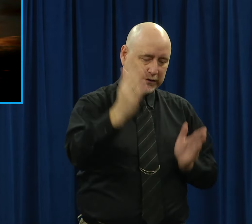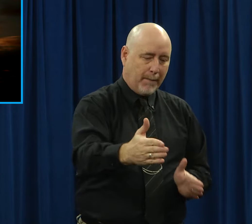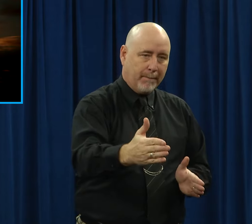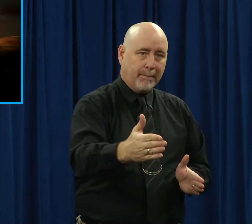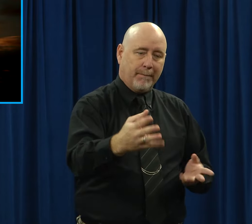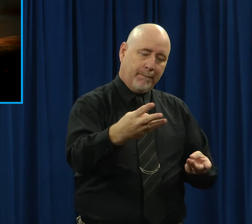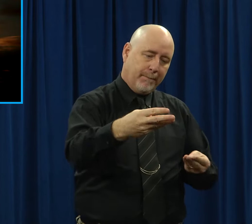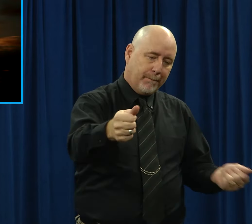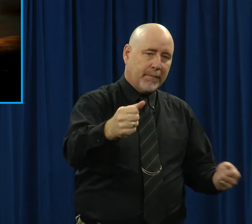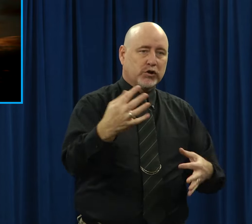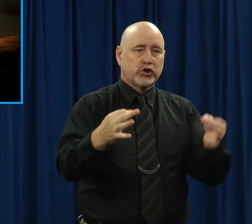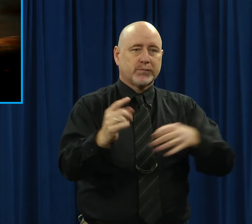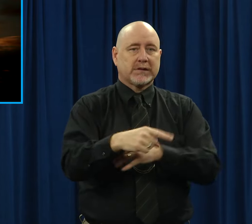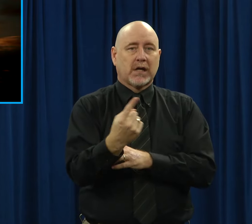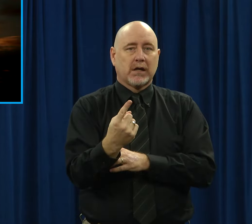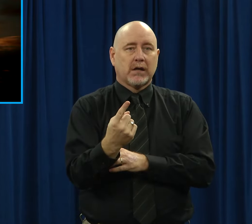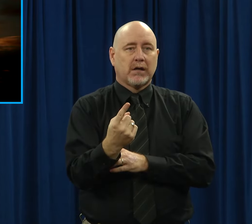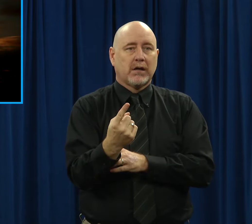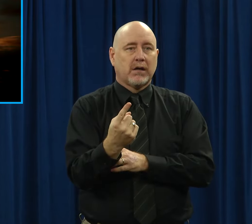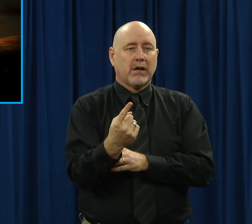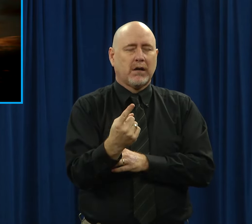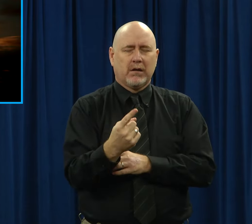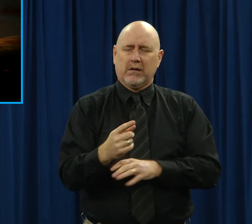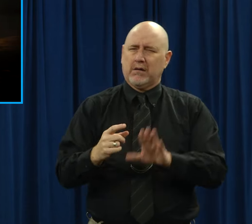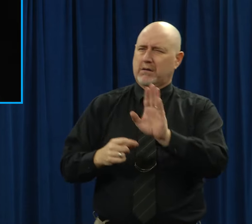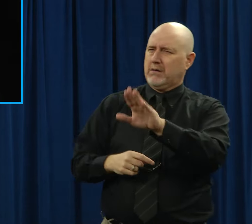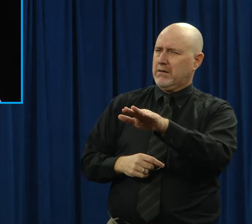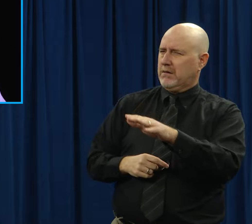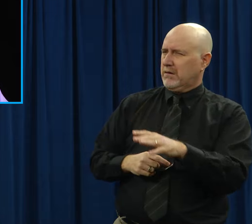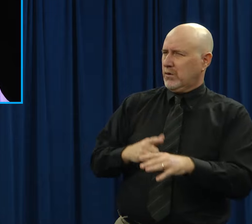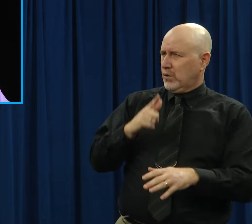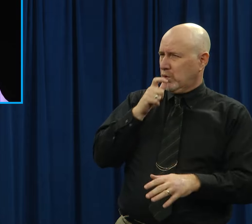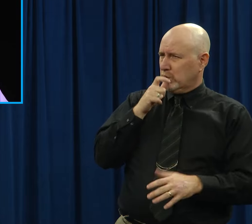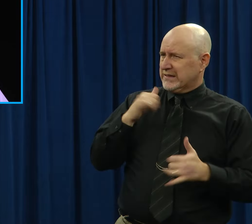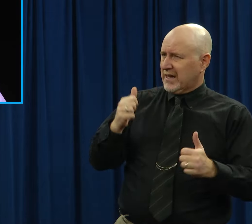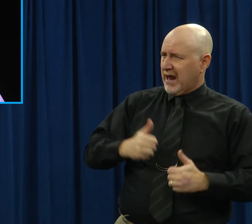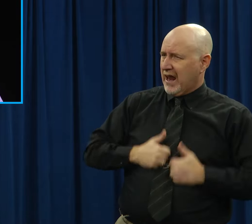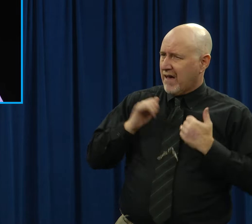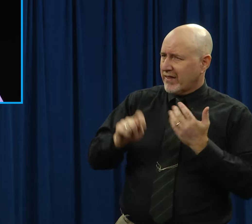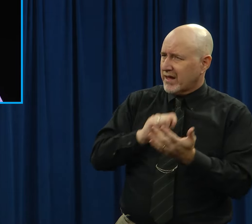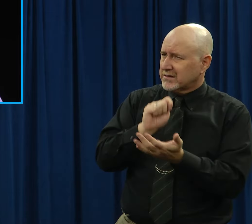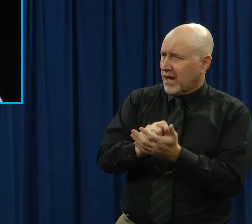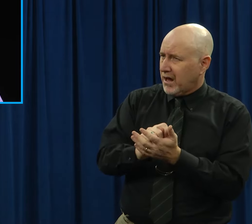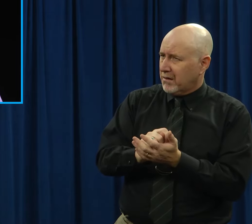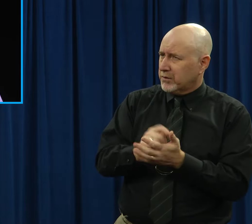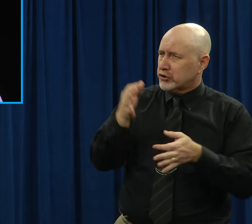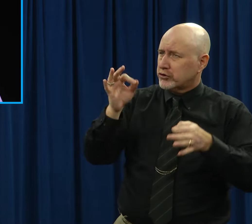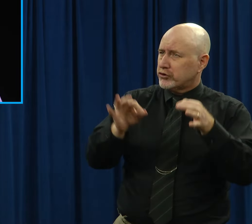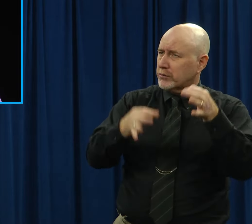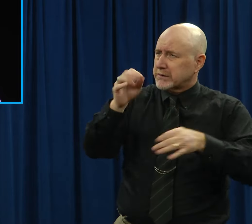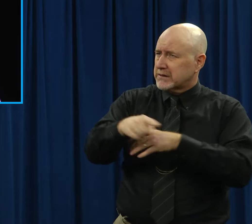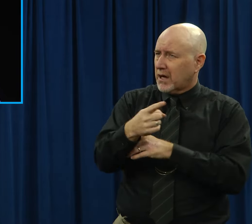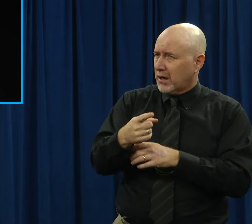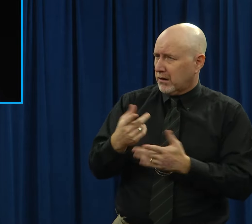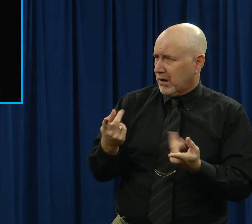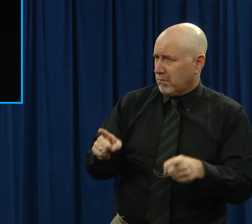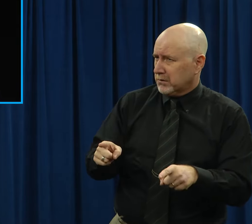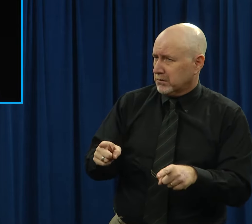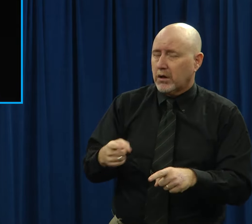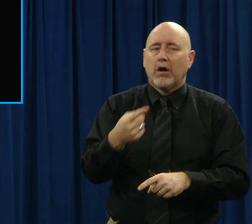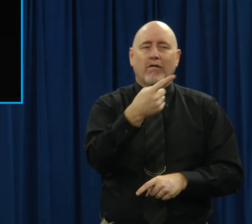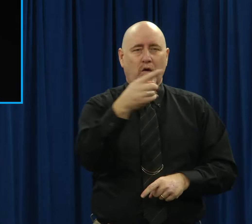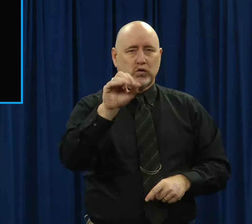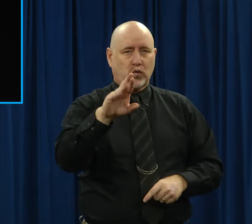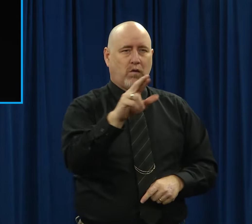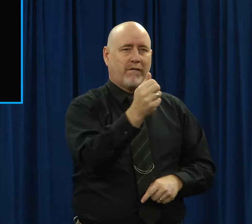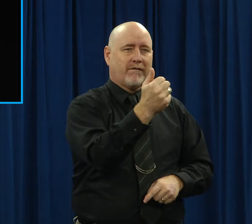will both come to an end on the day of judgment. You say, well, what about those of us who are still living when the judgment day